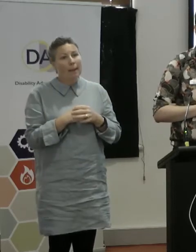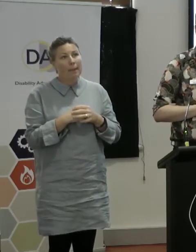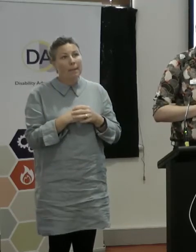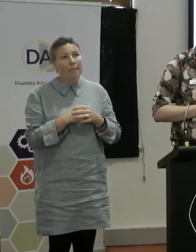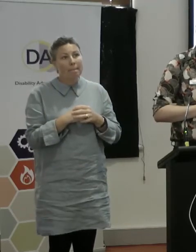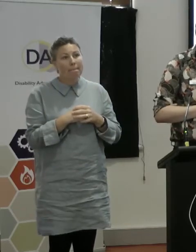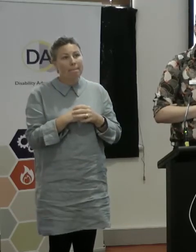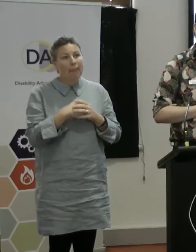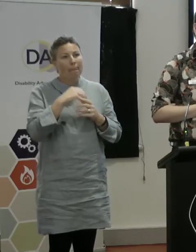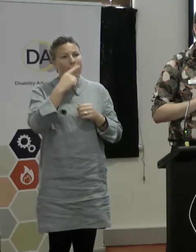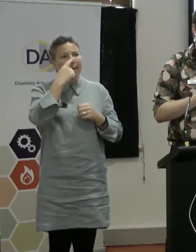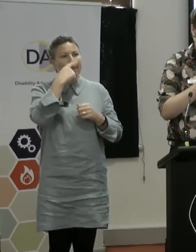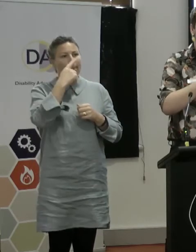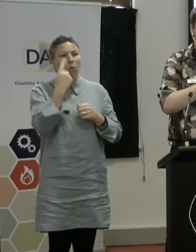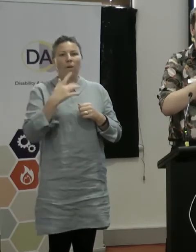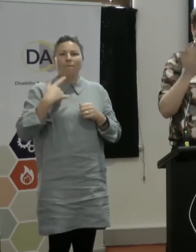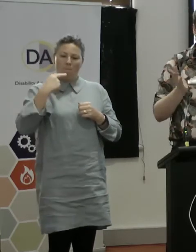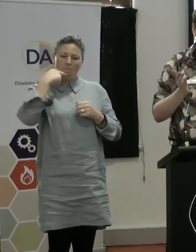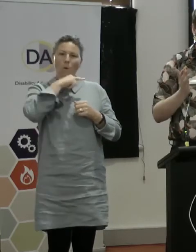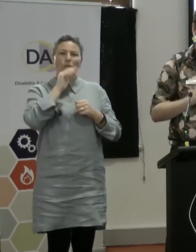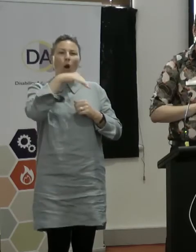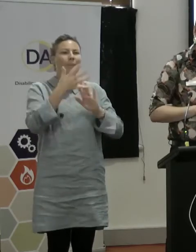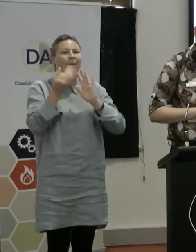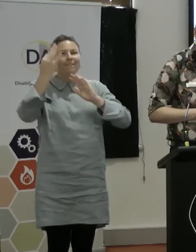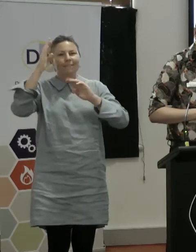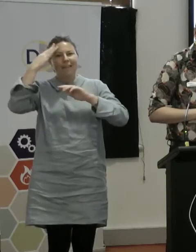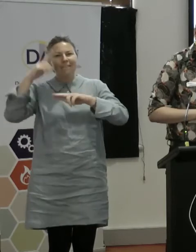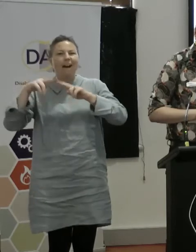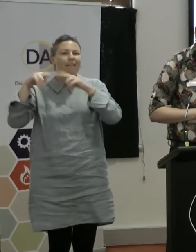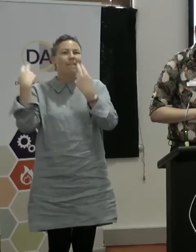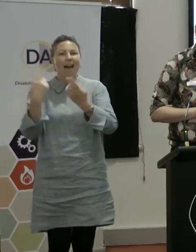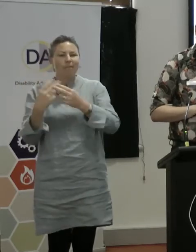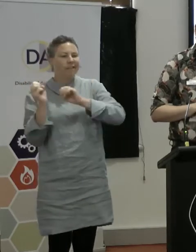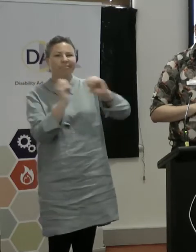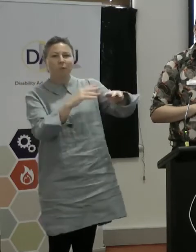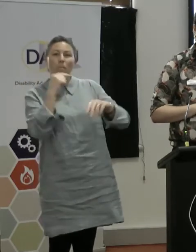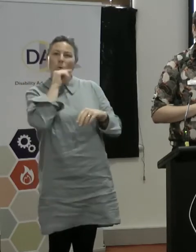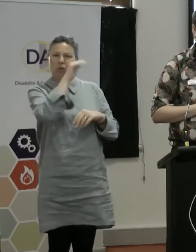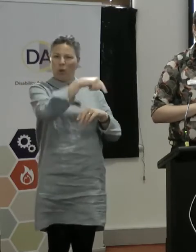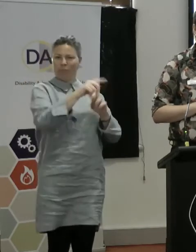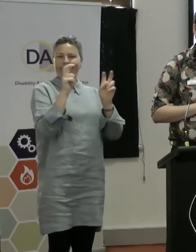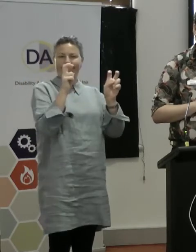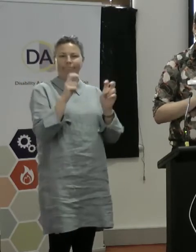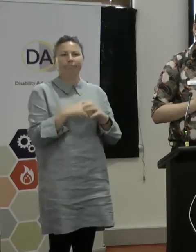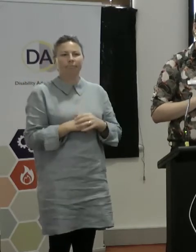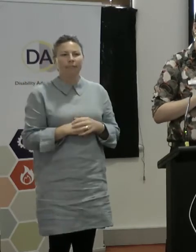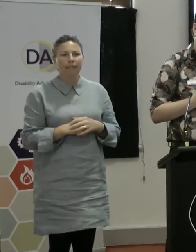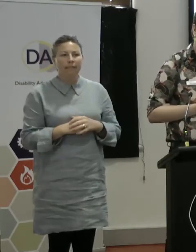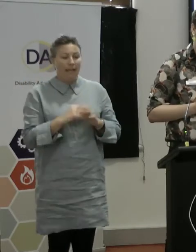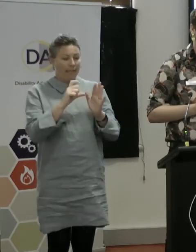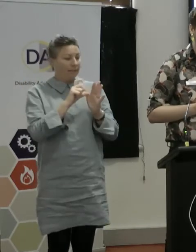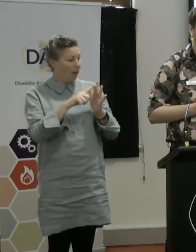Often people who were in boys' homes were in a number of institutions. The application, as Di